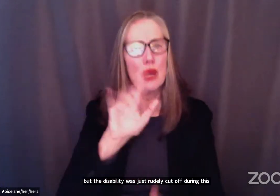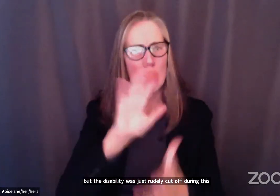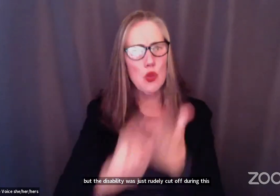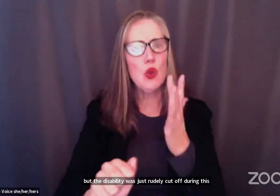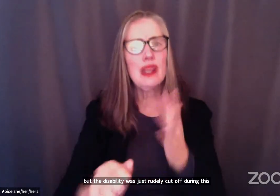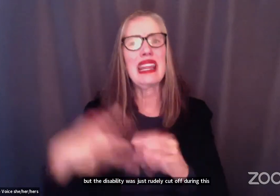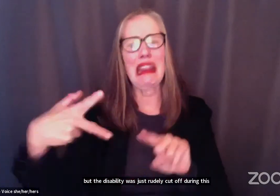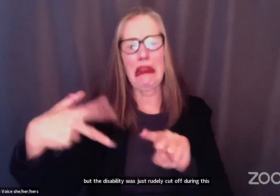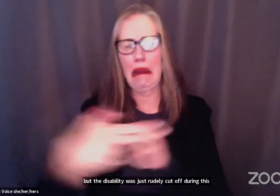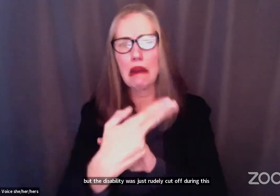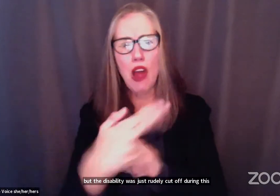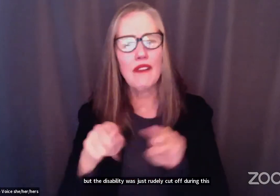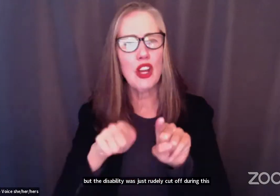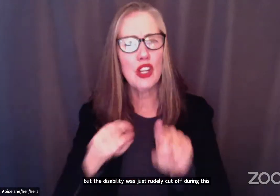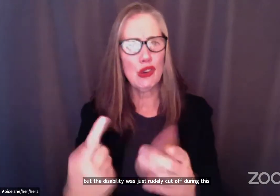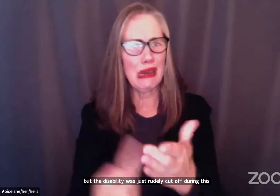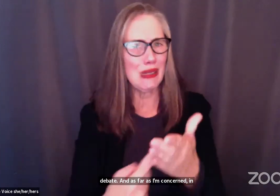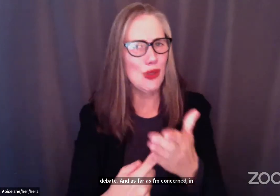I'm concerned,